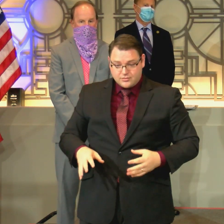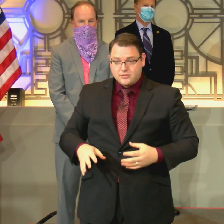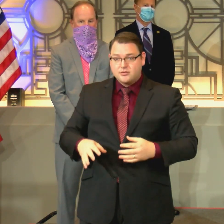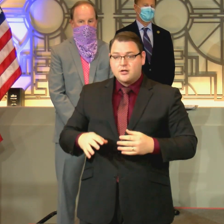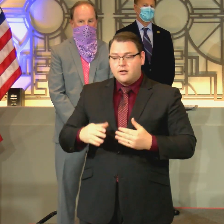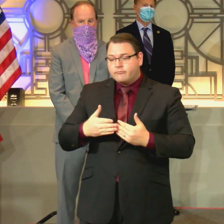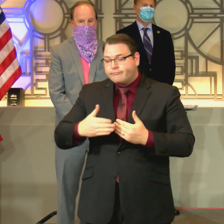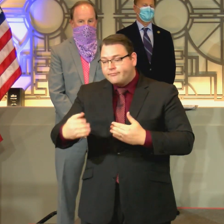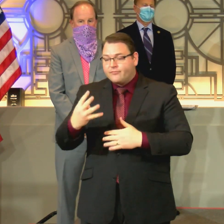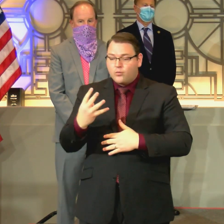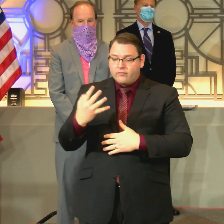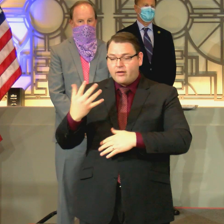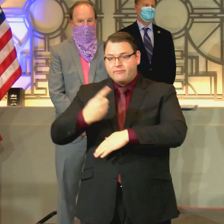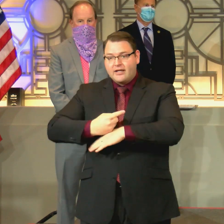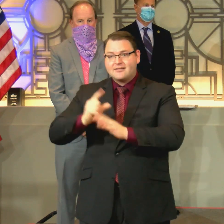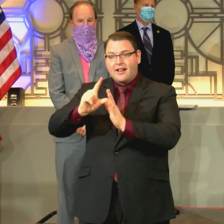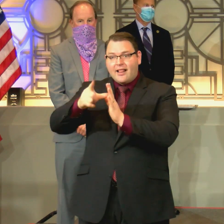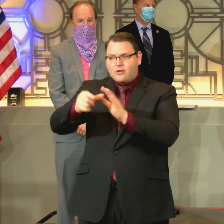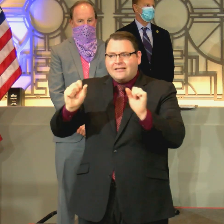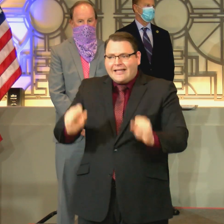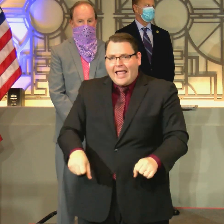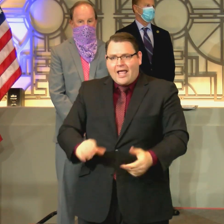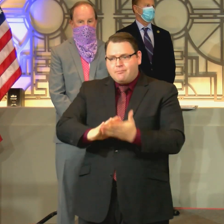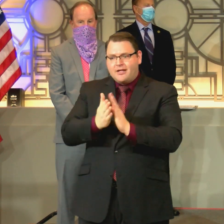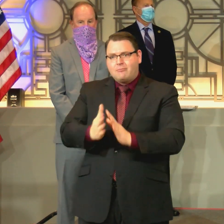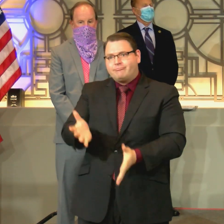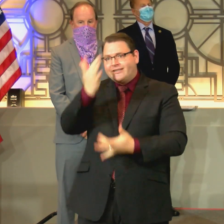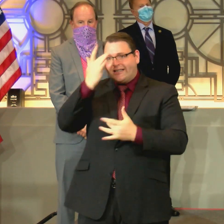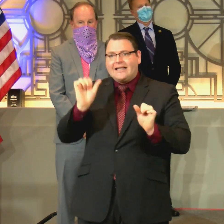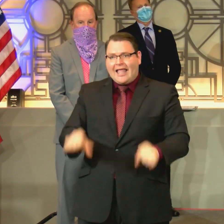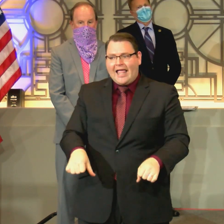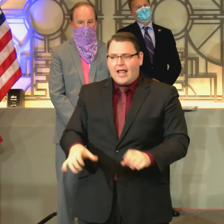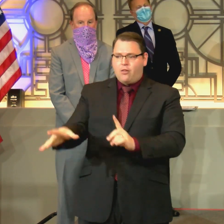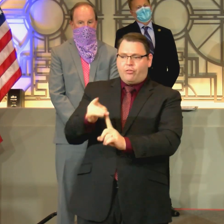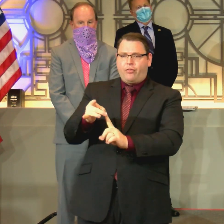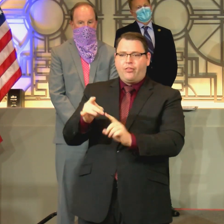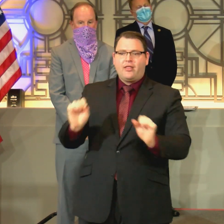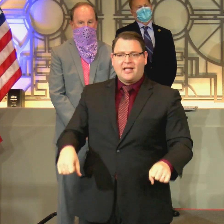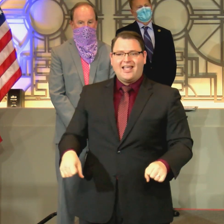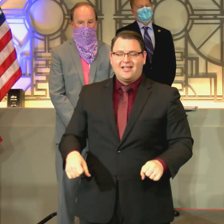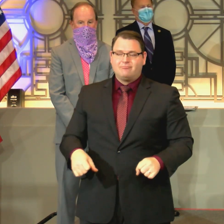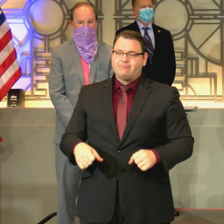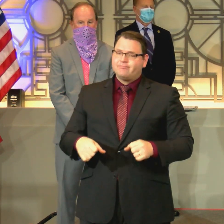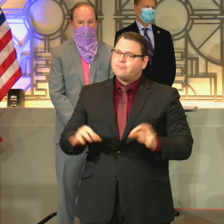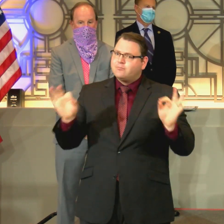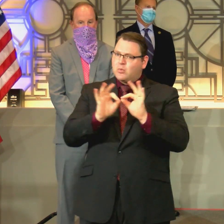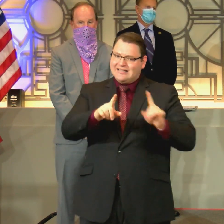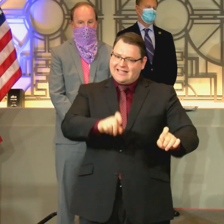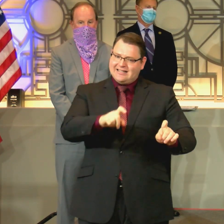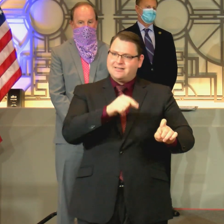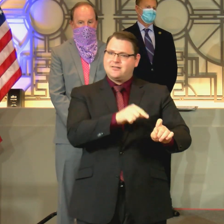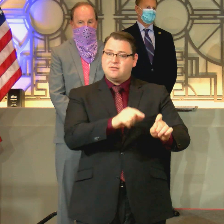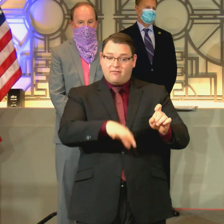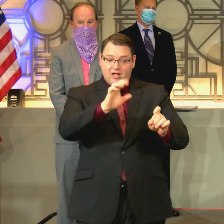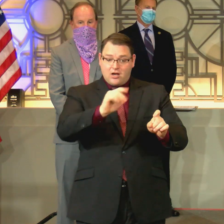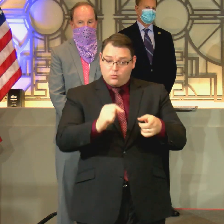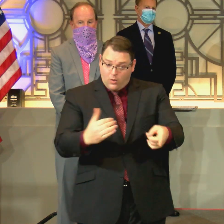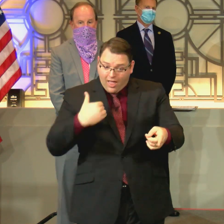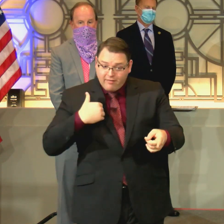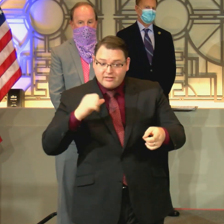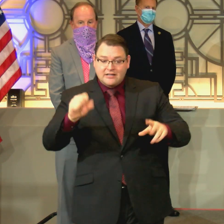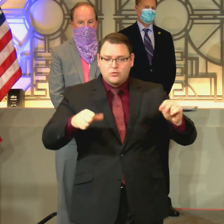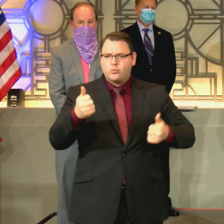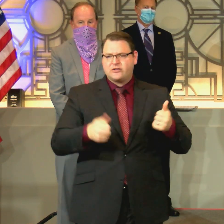why, it's good, it's important that people understand the function of testing. So social distancing, wearing the